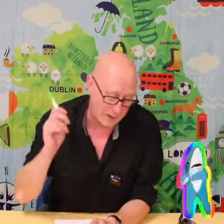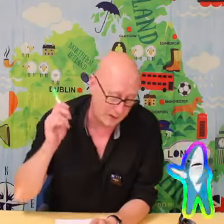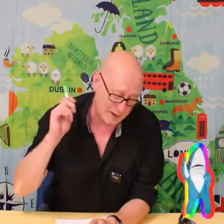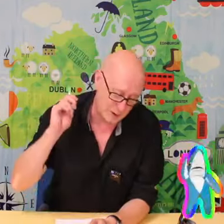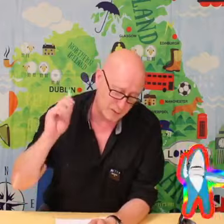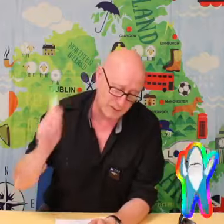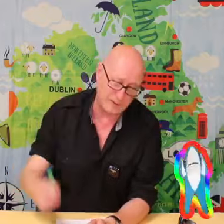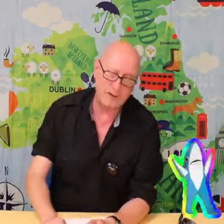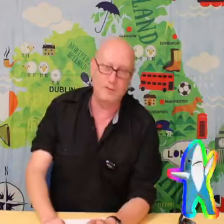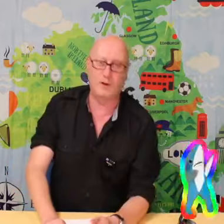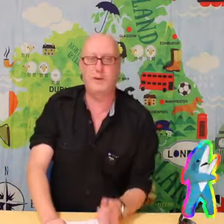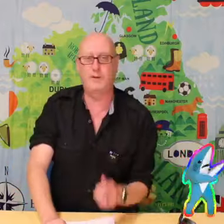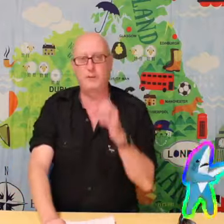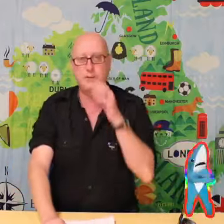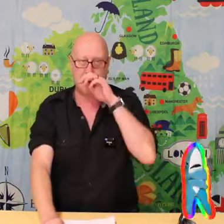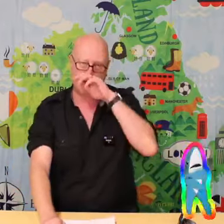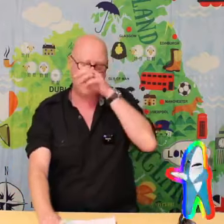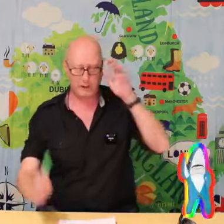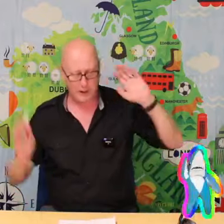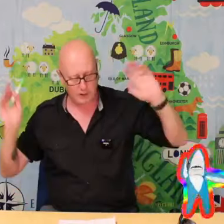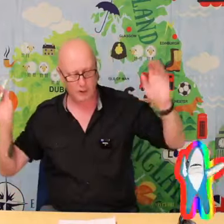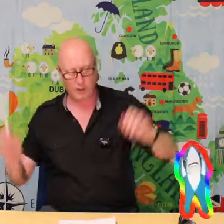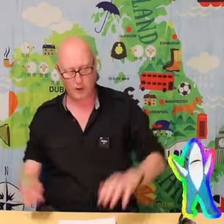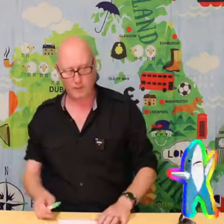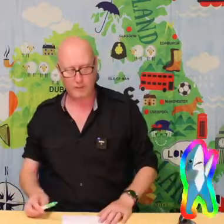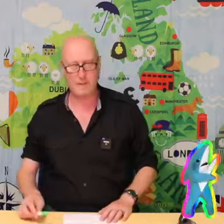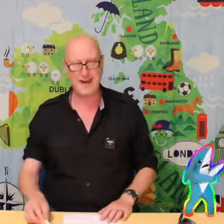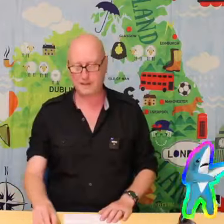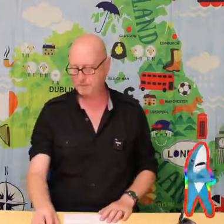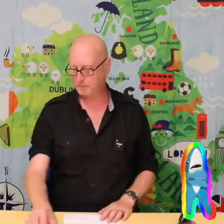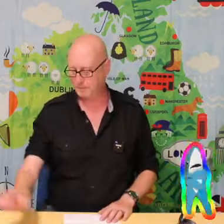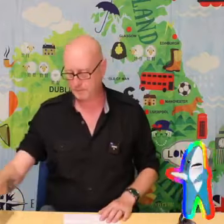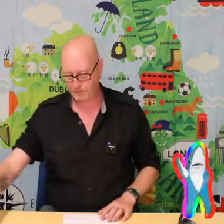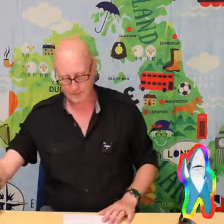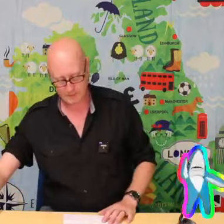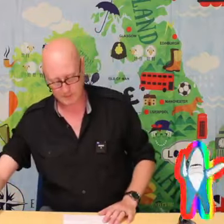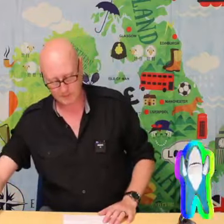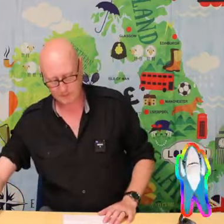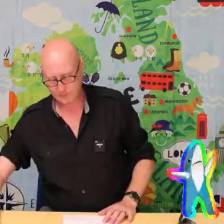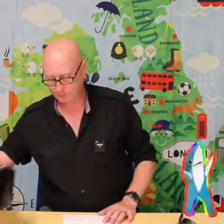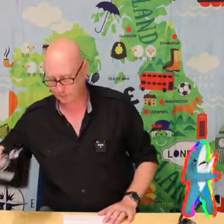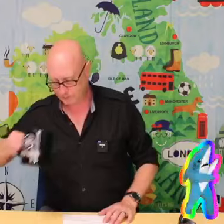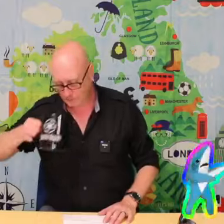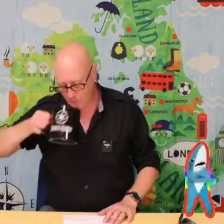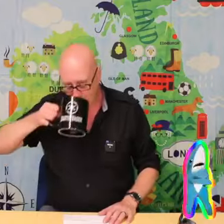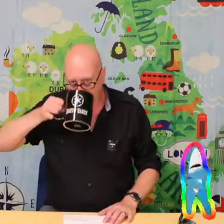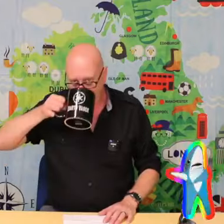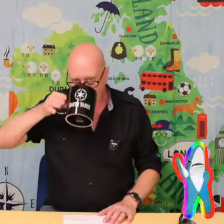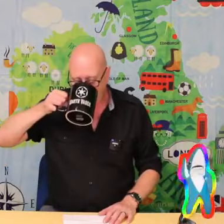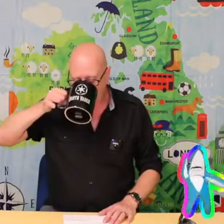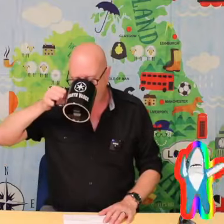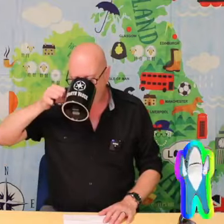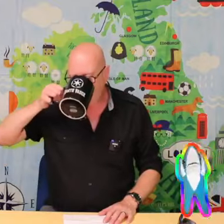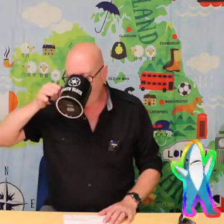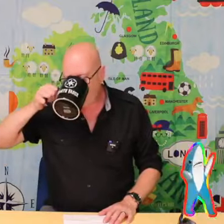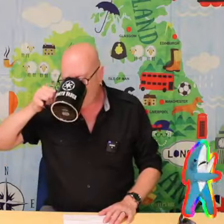I do believe, Ellen, you've got a bit of an update on that. I was speaking to the contractors over the past week, and all the plastering's